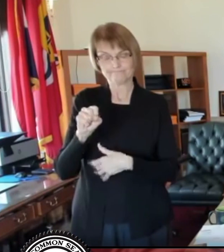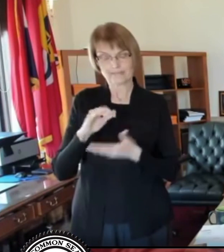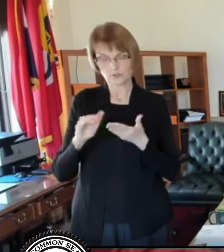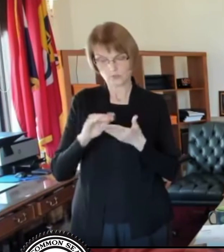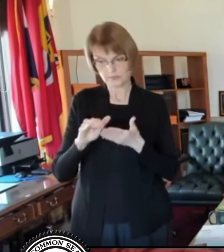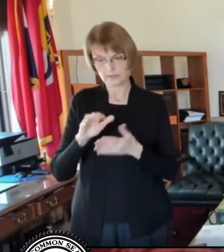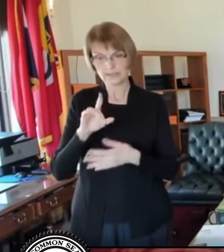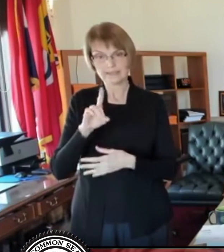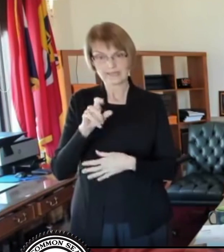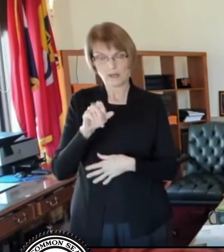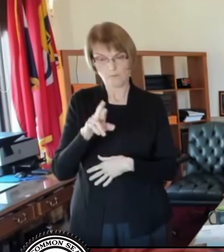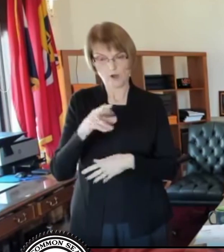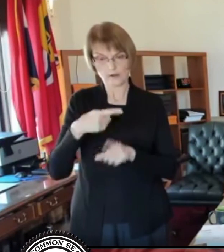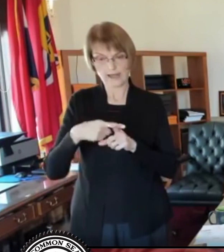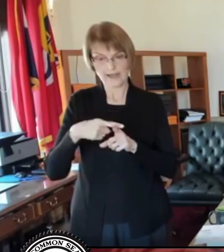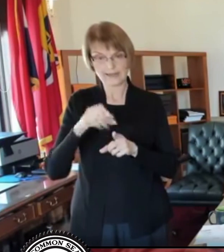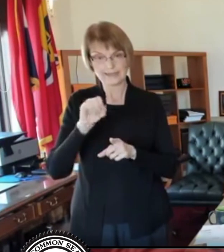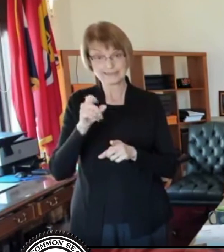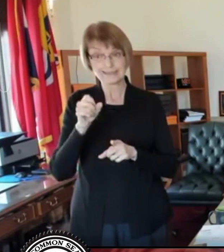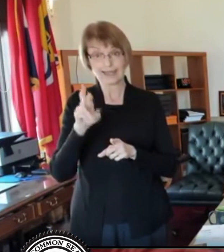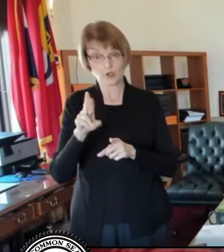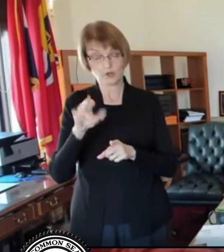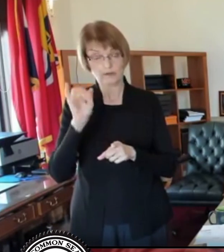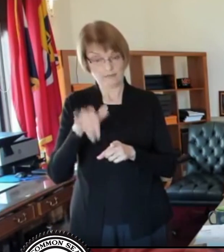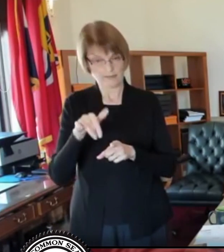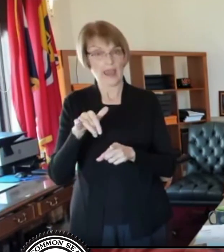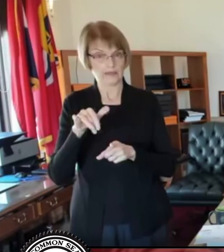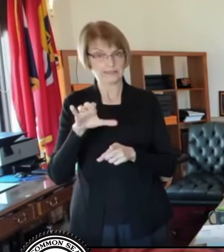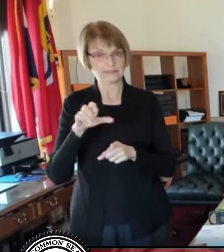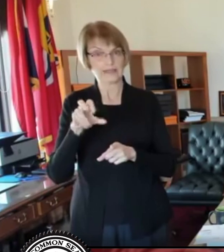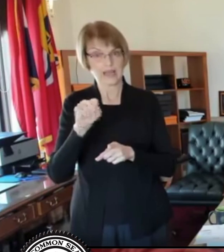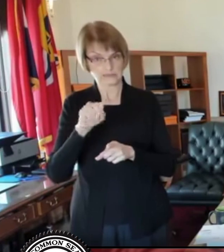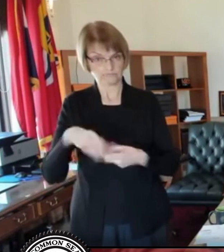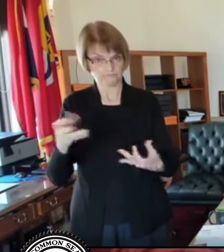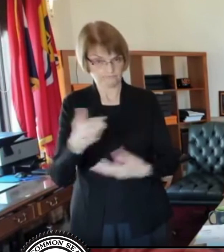at Del Mar and Skinker is participating.